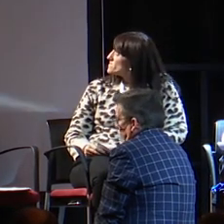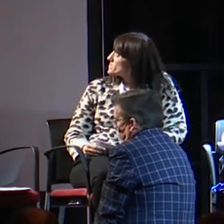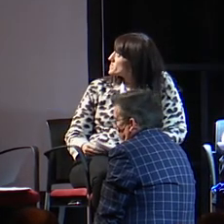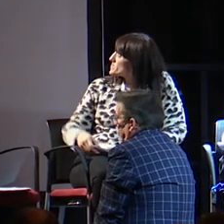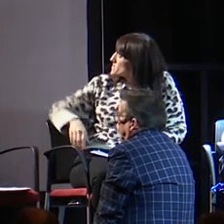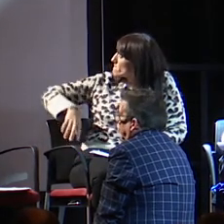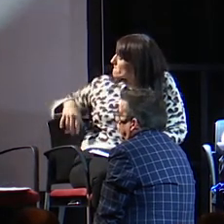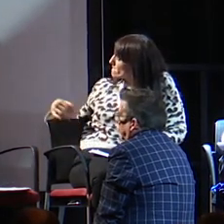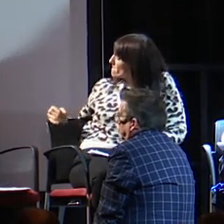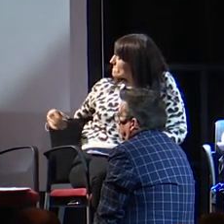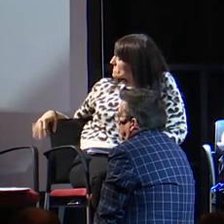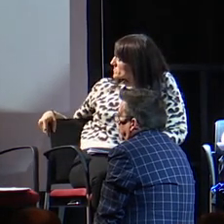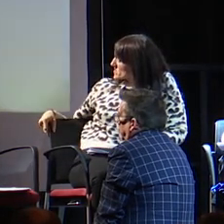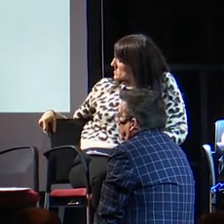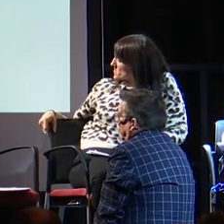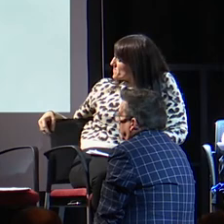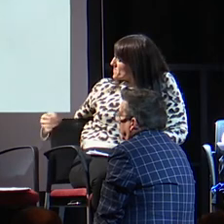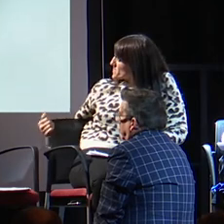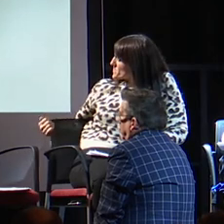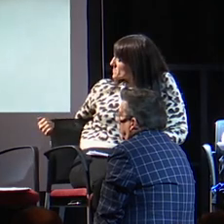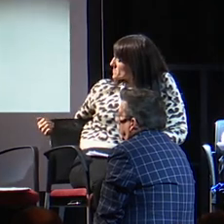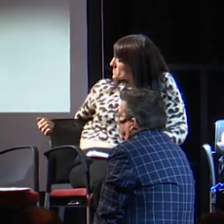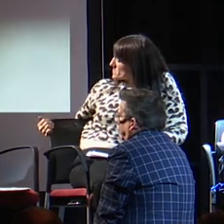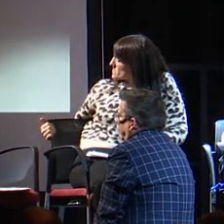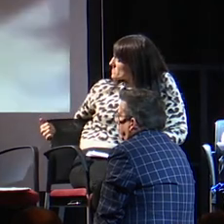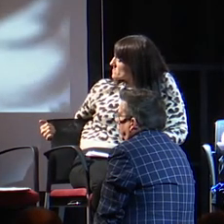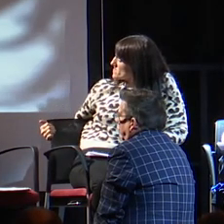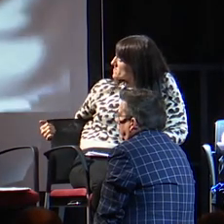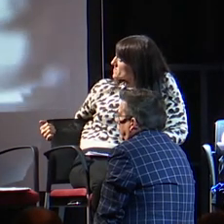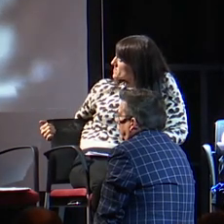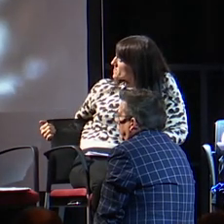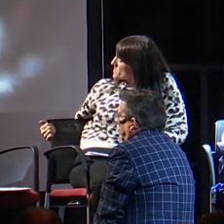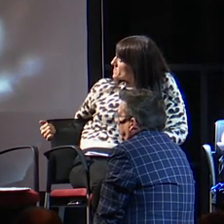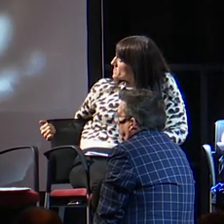to express themselves comfortably in a creative way.